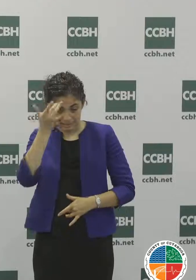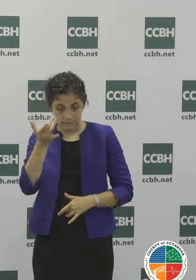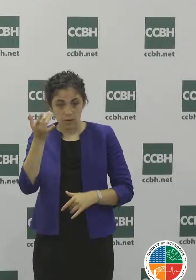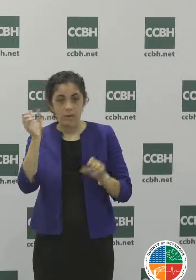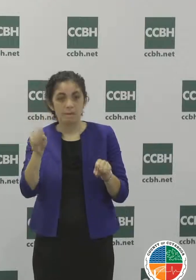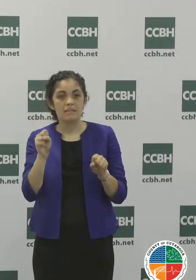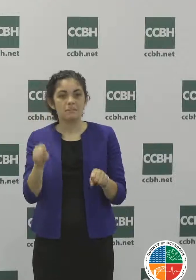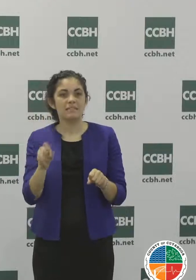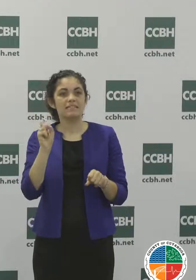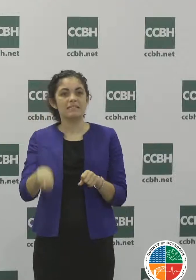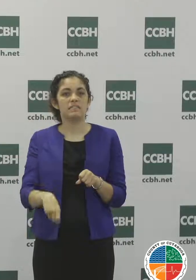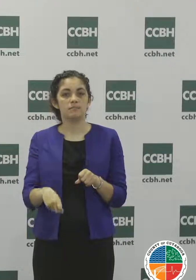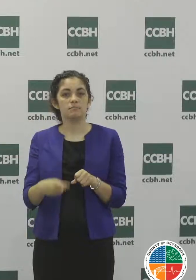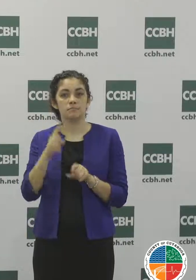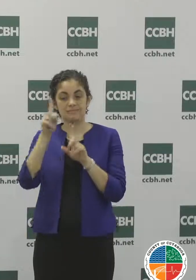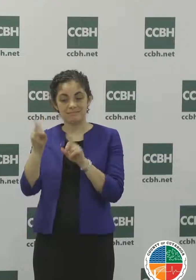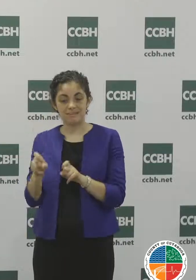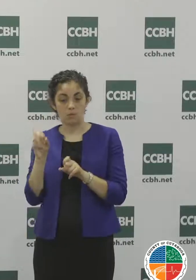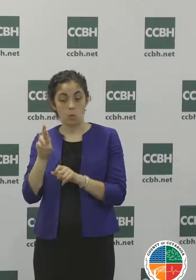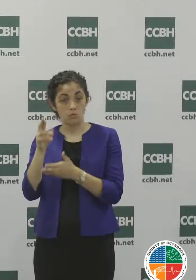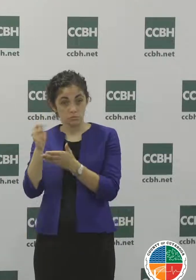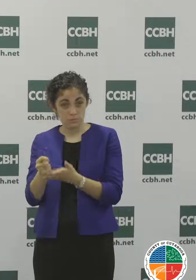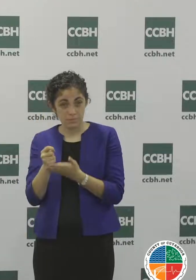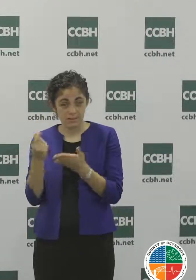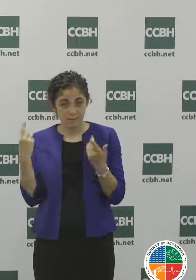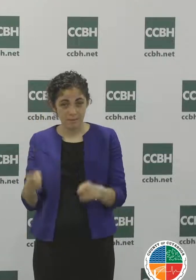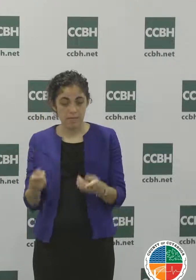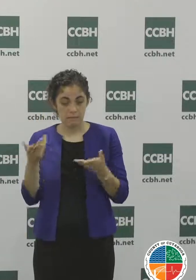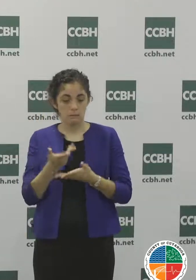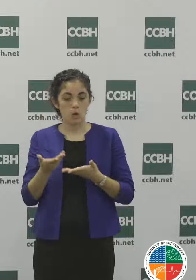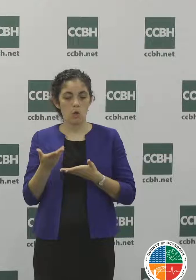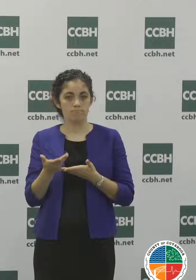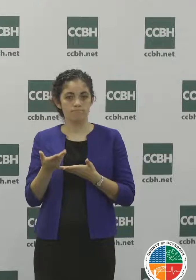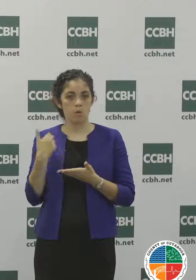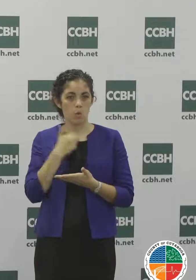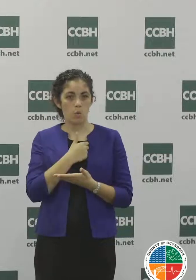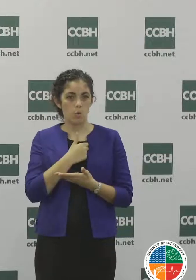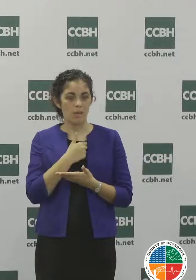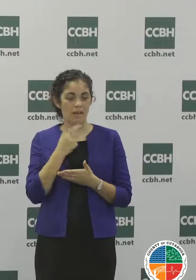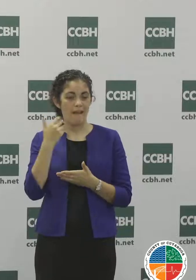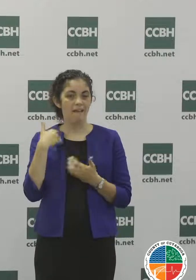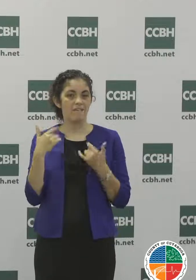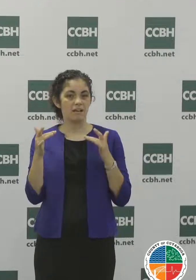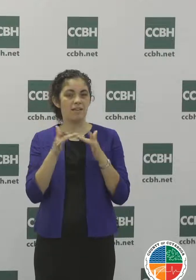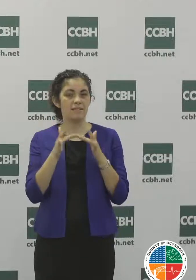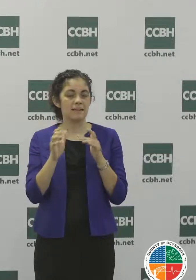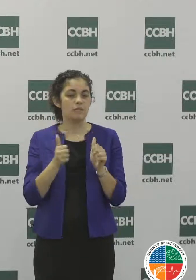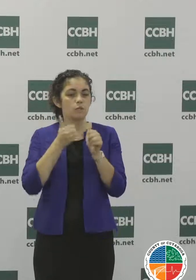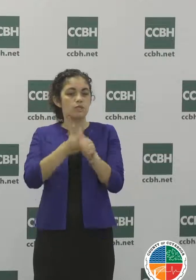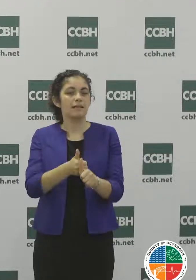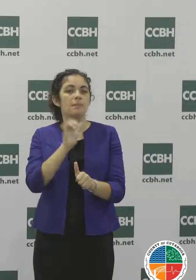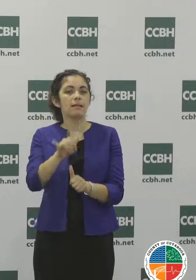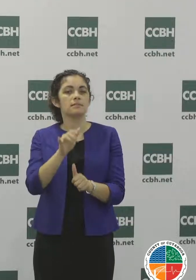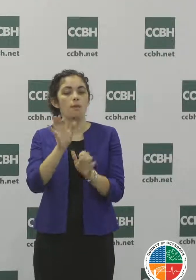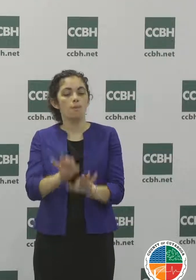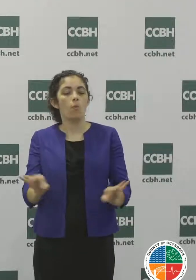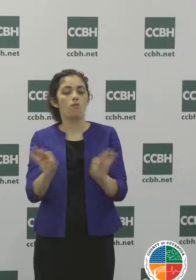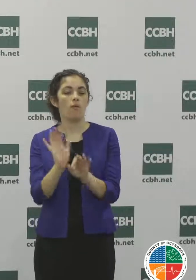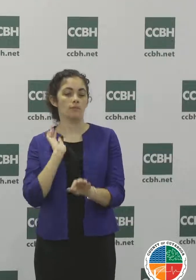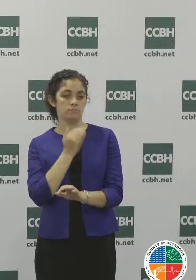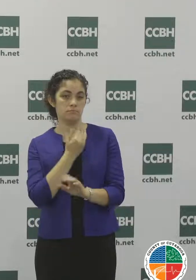be in need of diagnosis or treatment. Here at the Board of Health, contact tracing is a key component of our surveillance